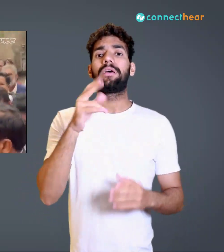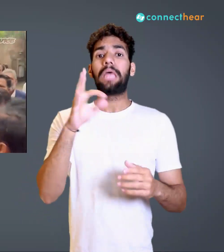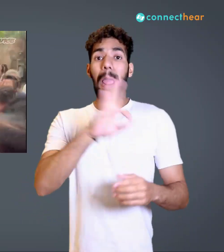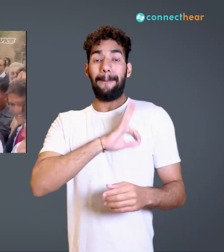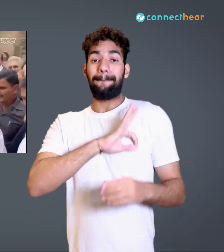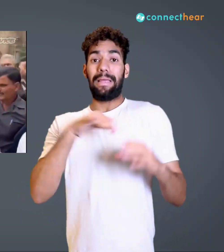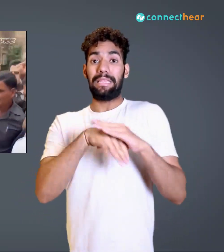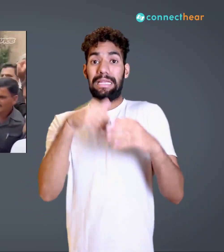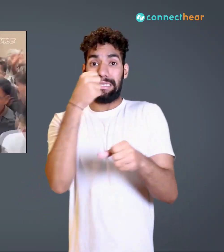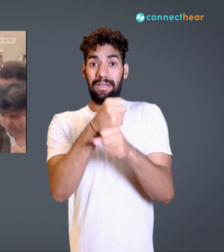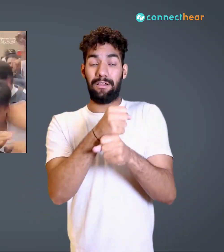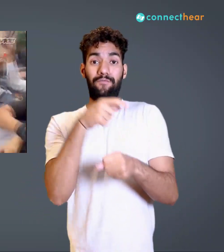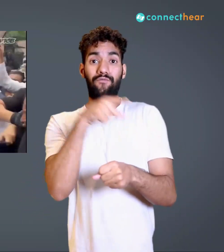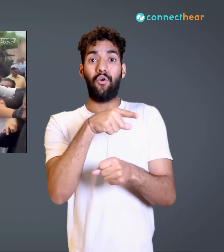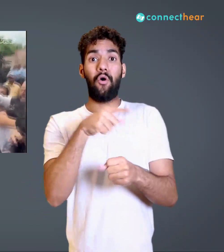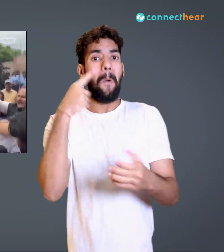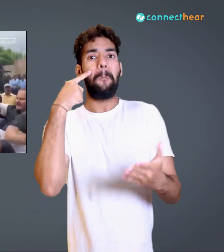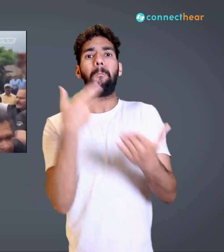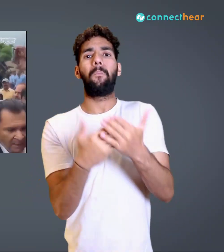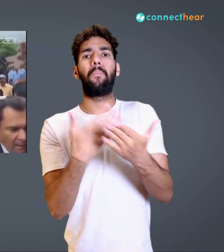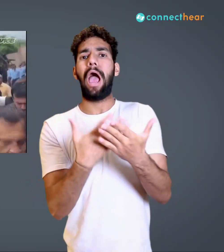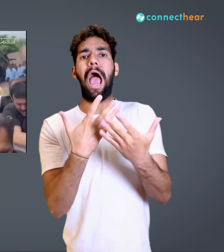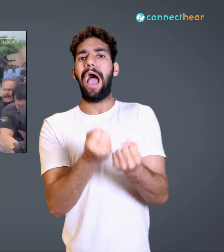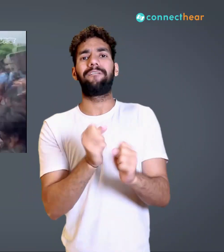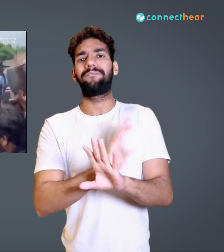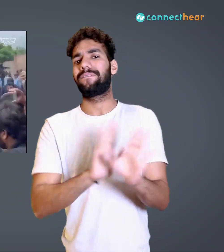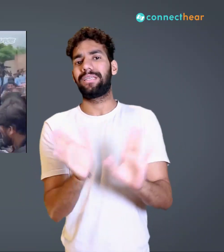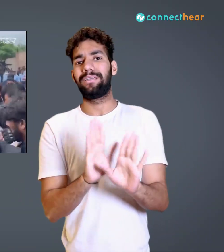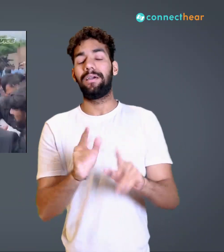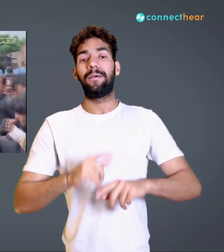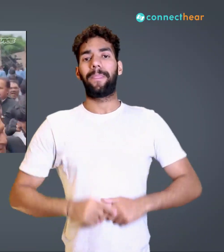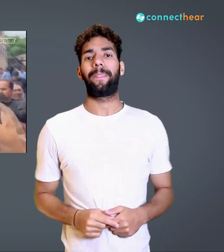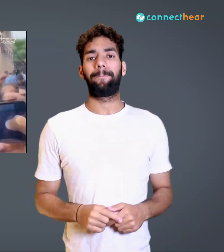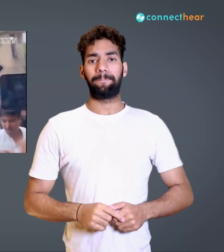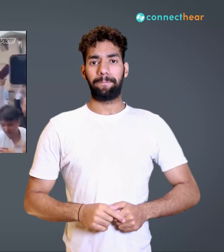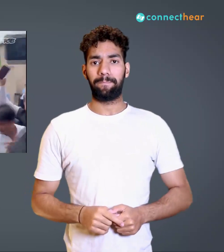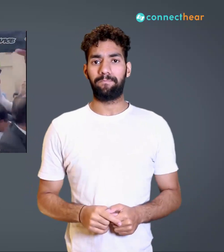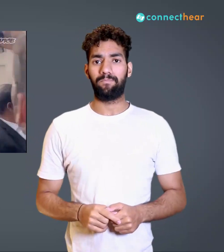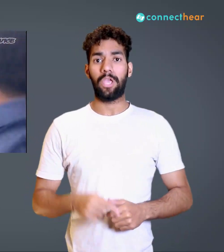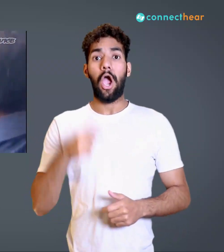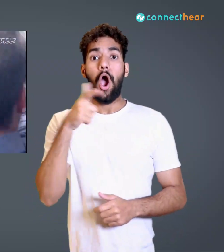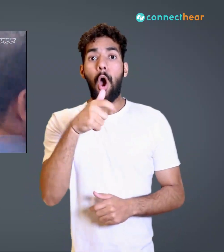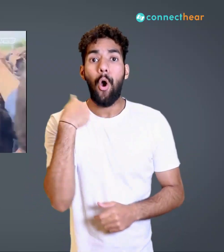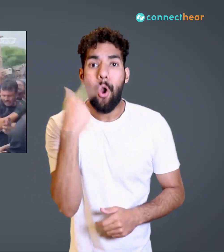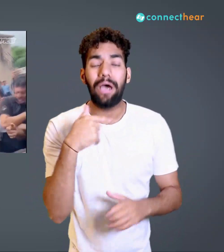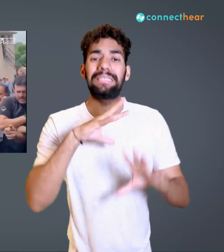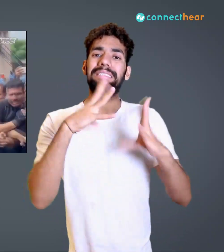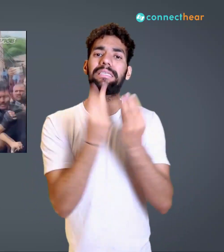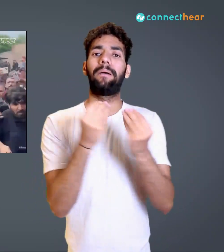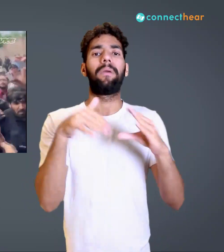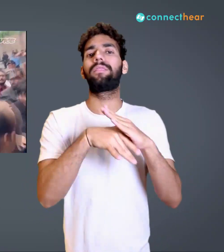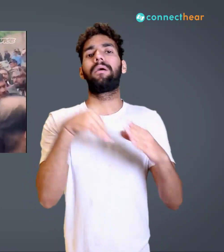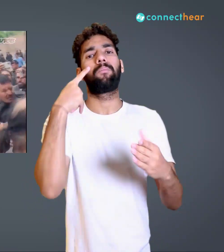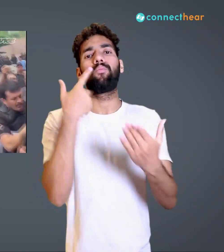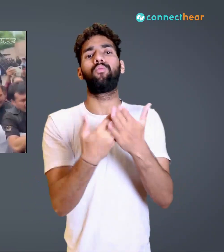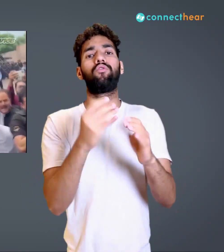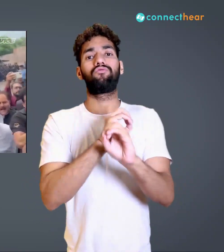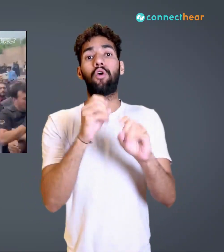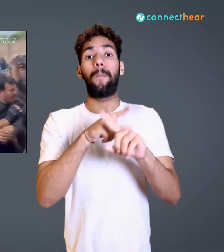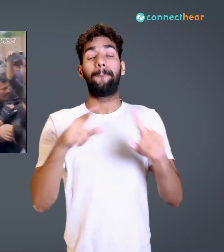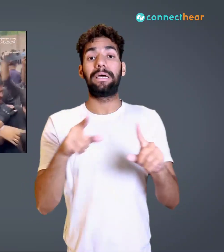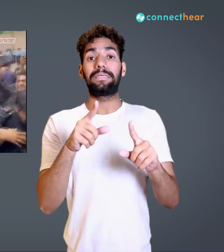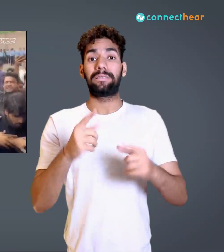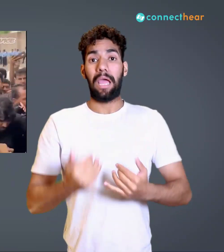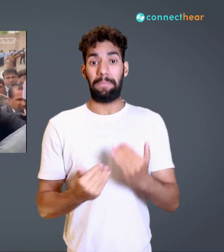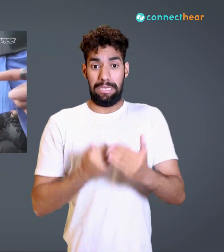Despite Khan's finger-pointing at the current government, there's no evidence that the ruling party was behind the assassination attempt. But they have